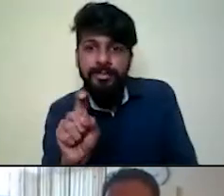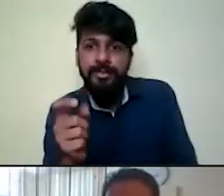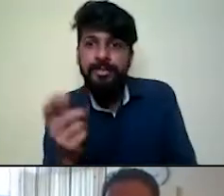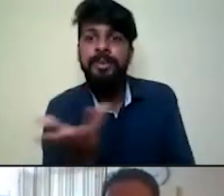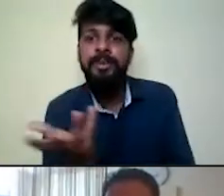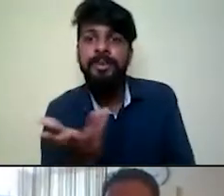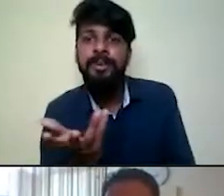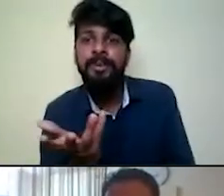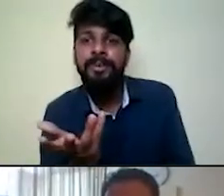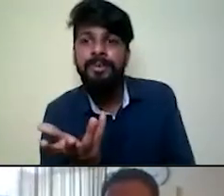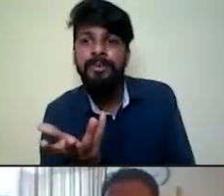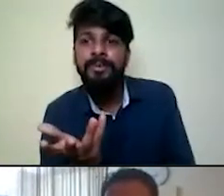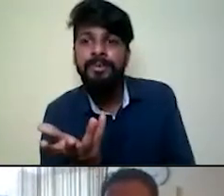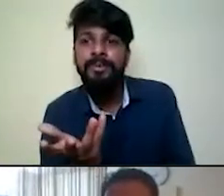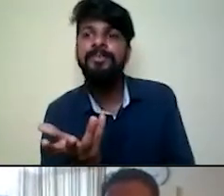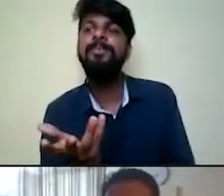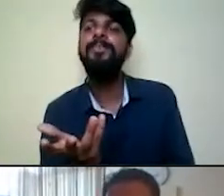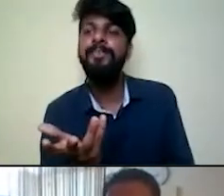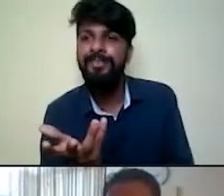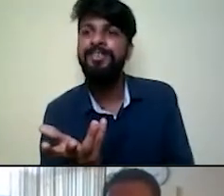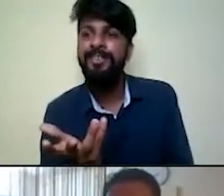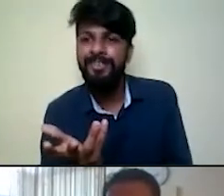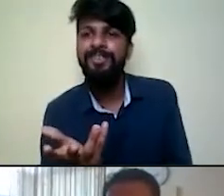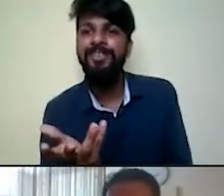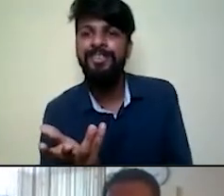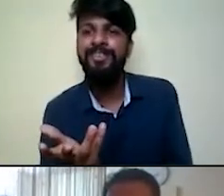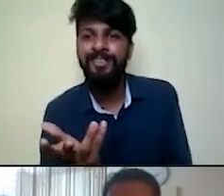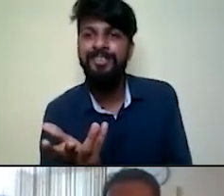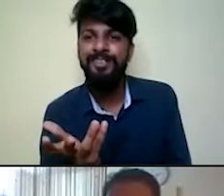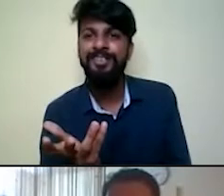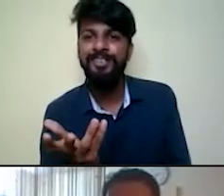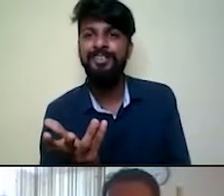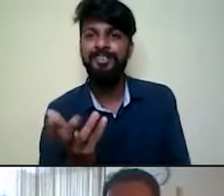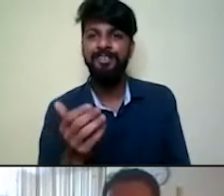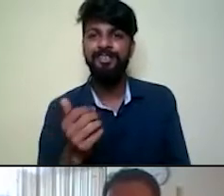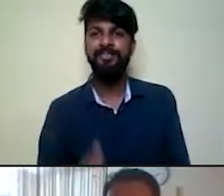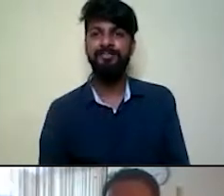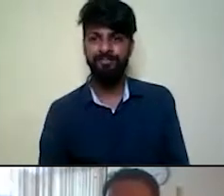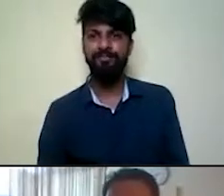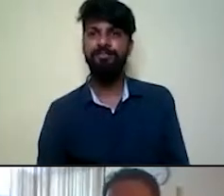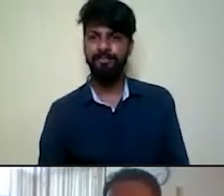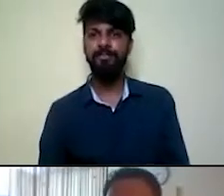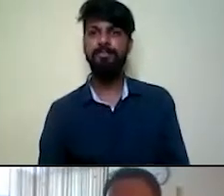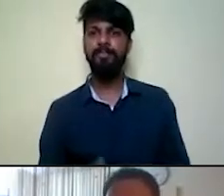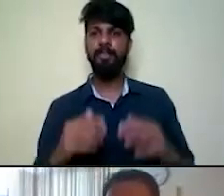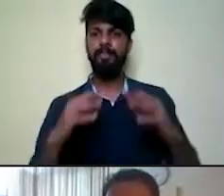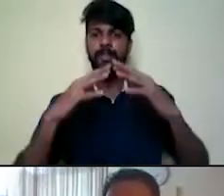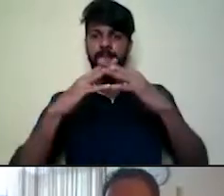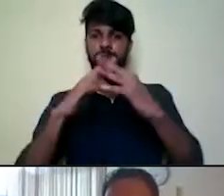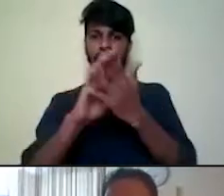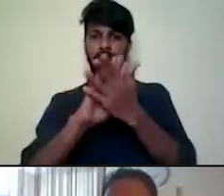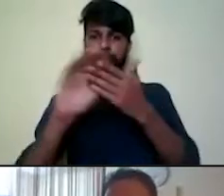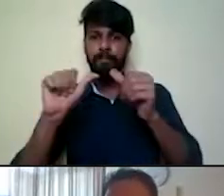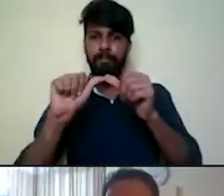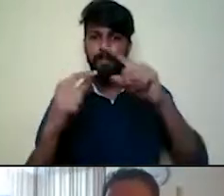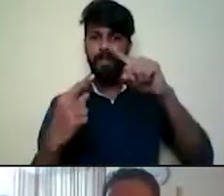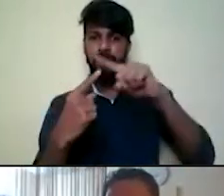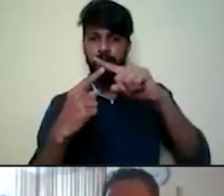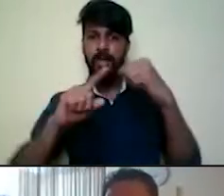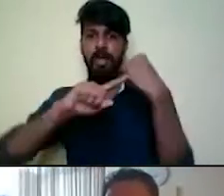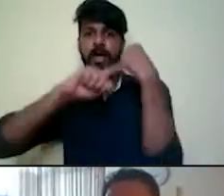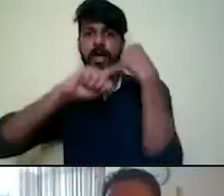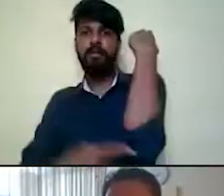your eyebrows, question. Your face should look like you're actually trying to question them. So use your